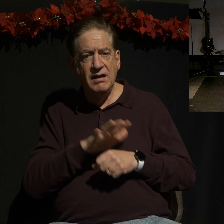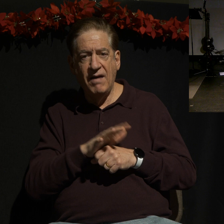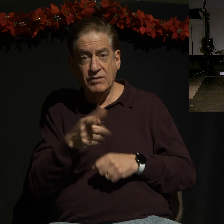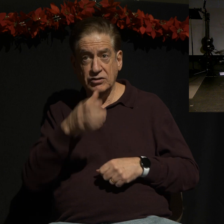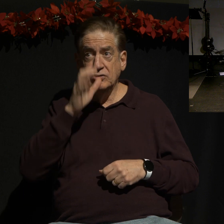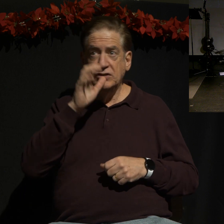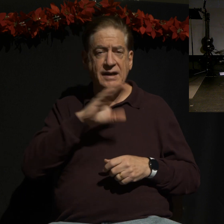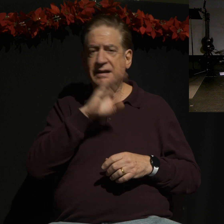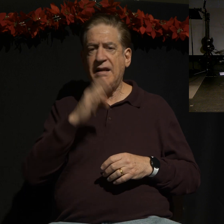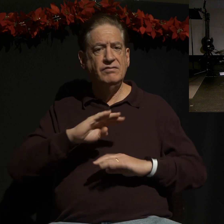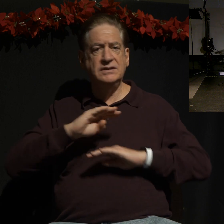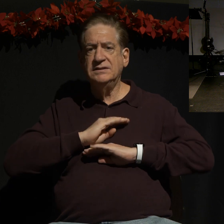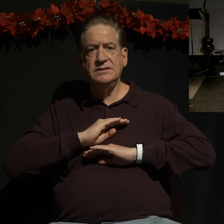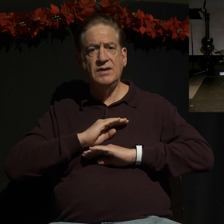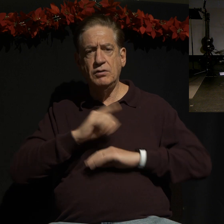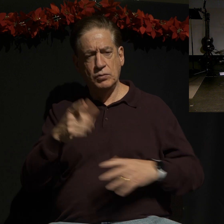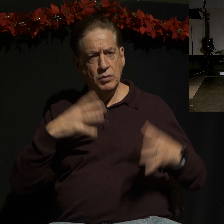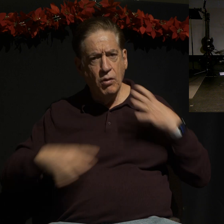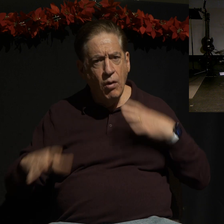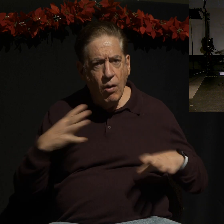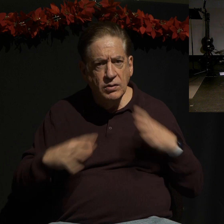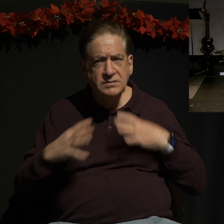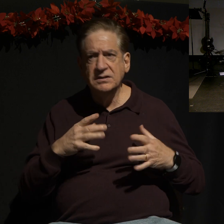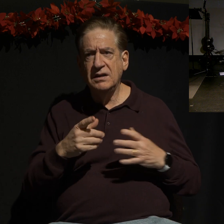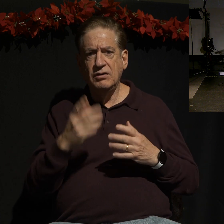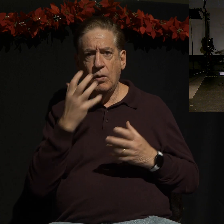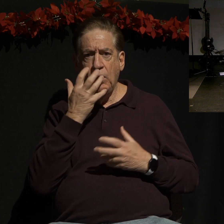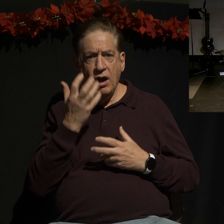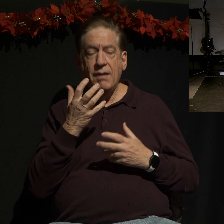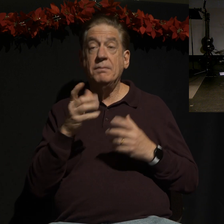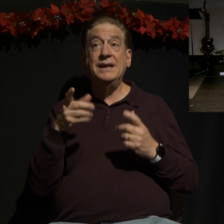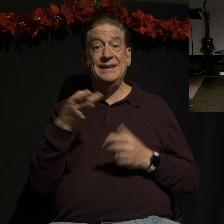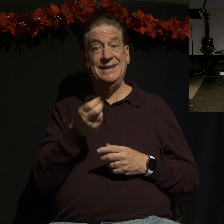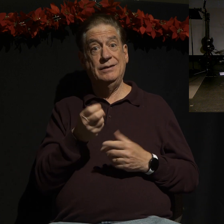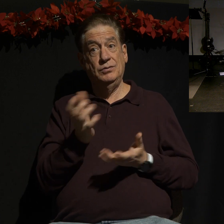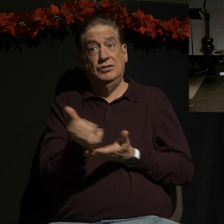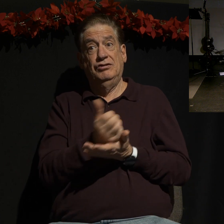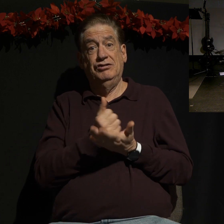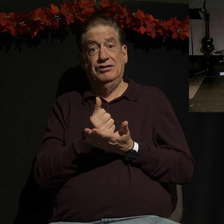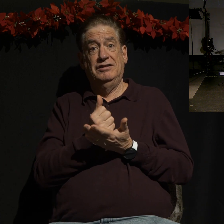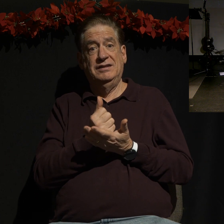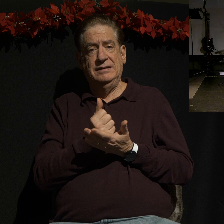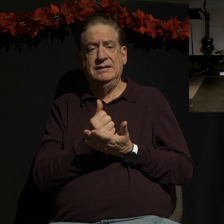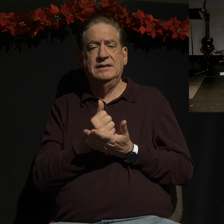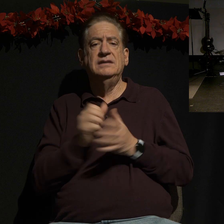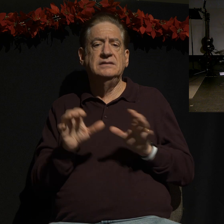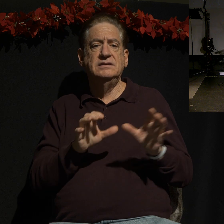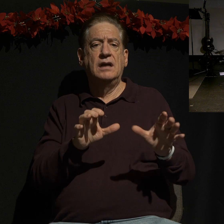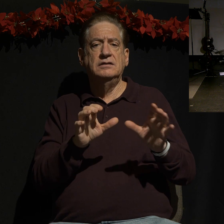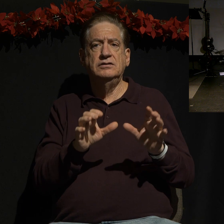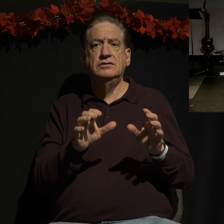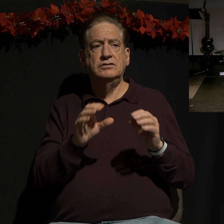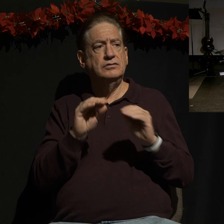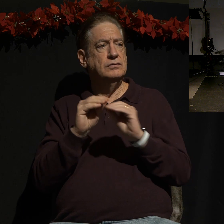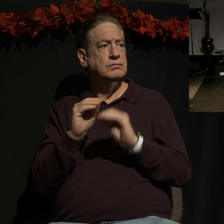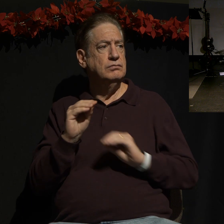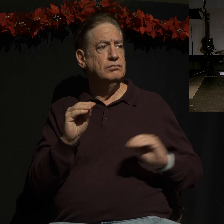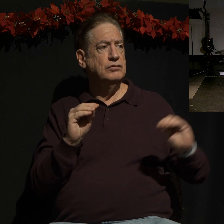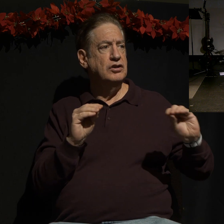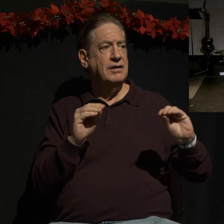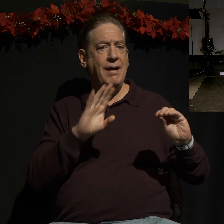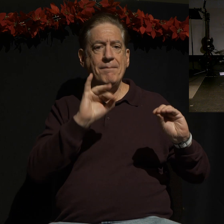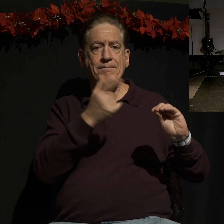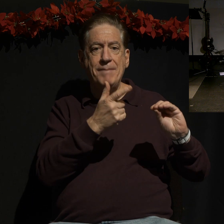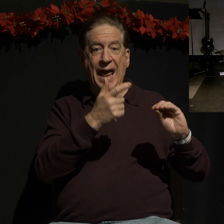have your full. You clothe yourselves, but no one is warm. And he who earns wages does so to put them in a bag